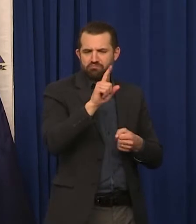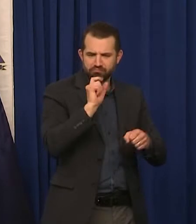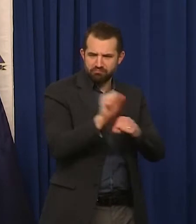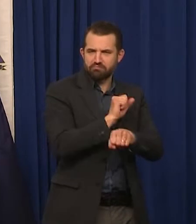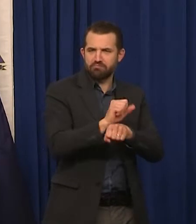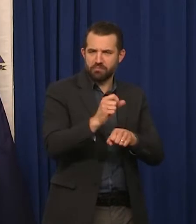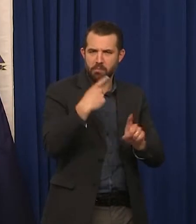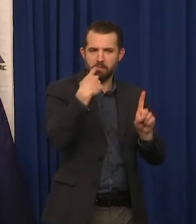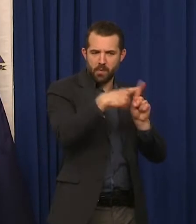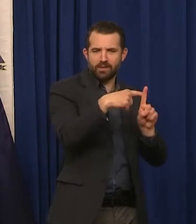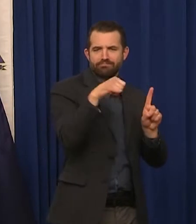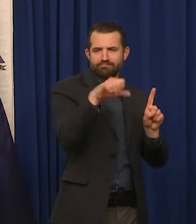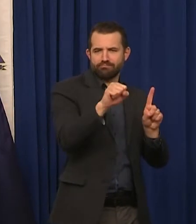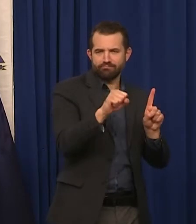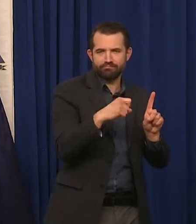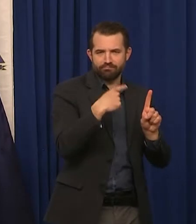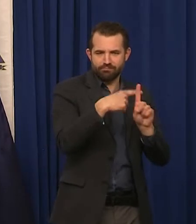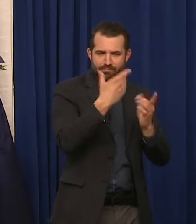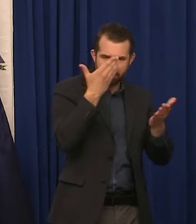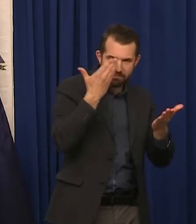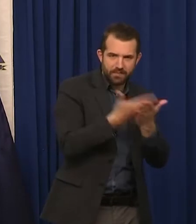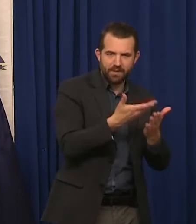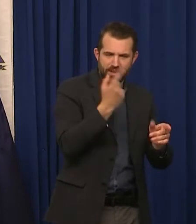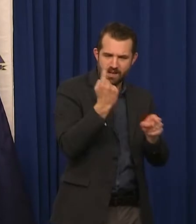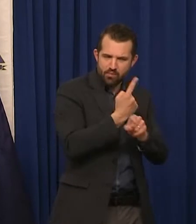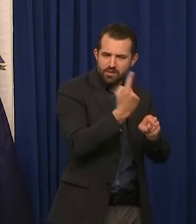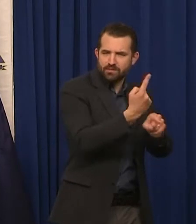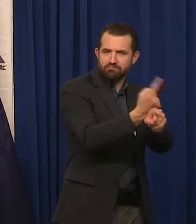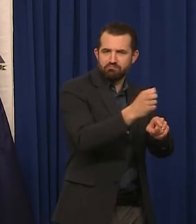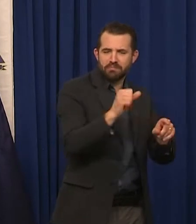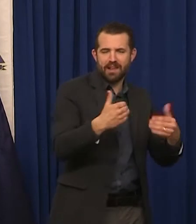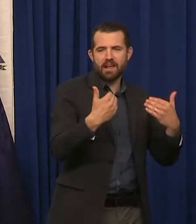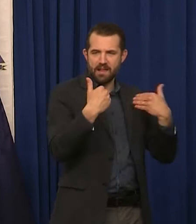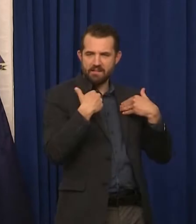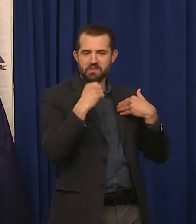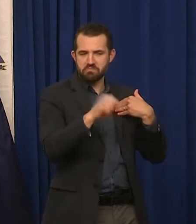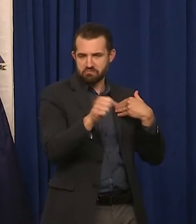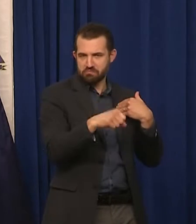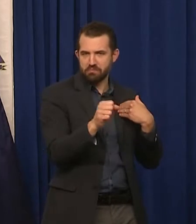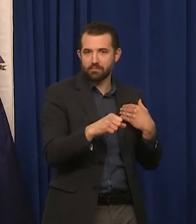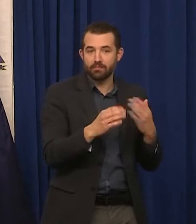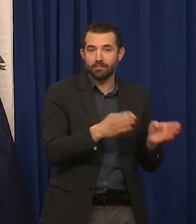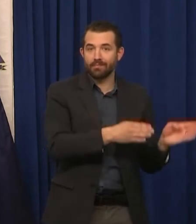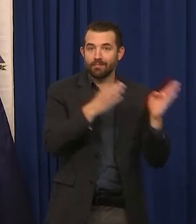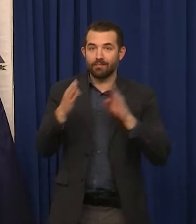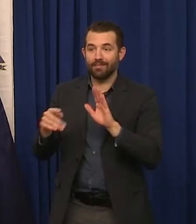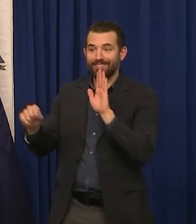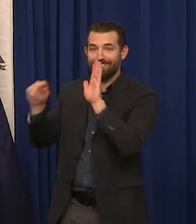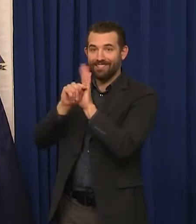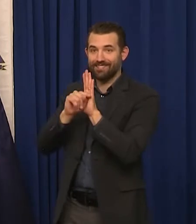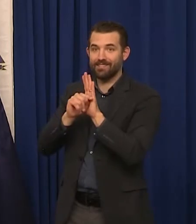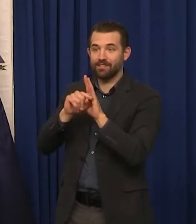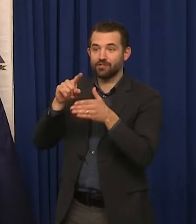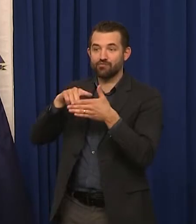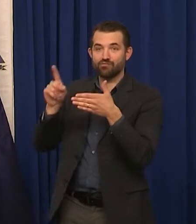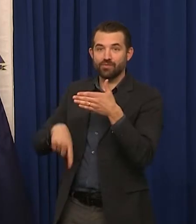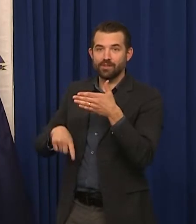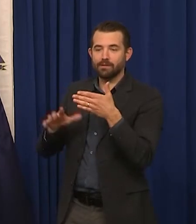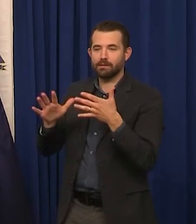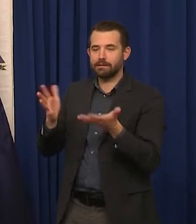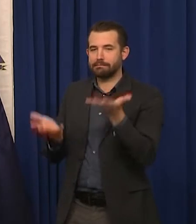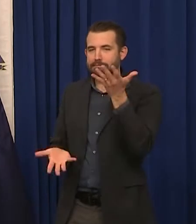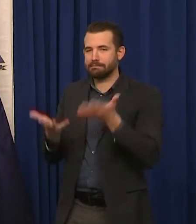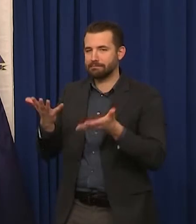Abbott machine suggests that the person does in fact have COVID. But a negative result is a bit more in question.